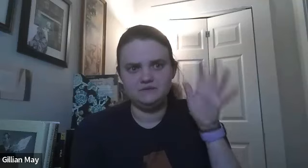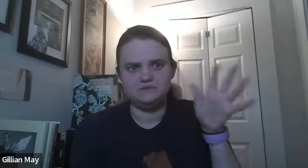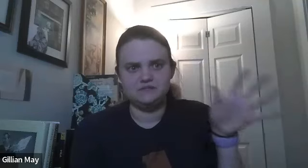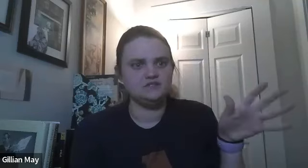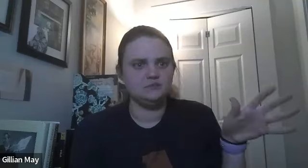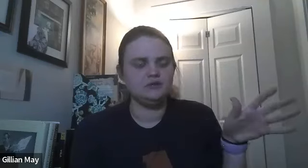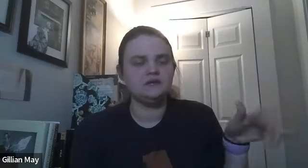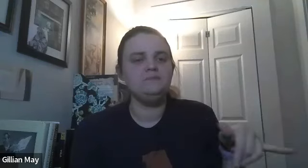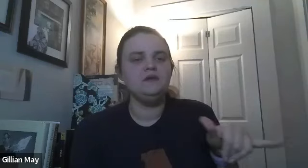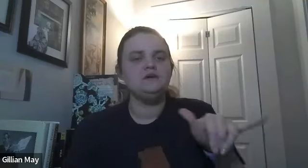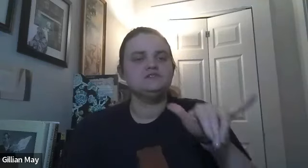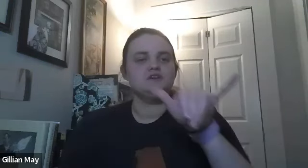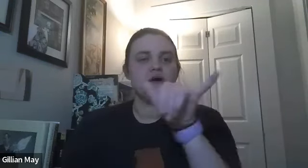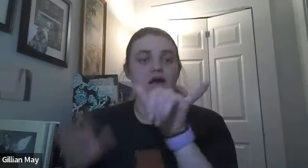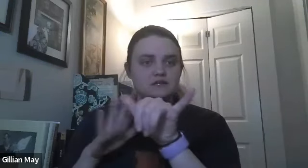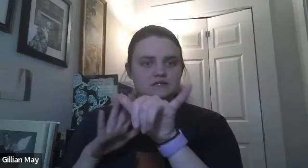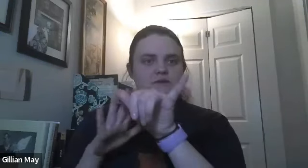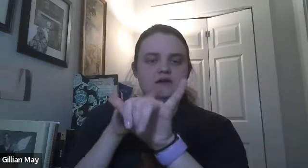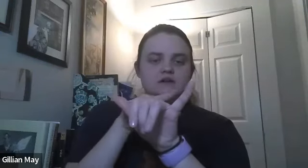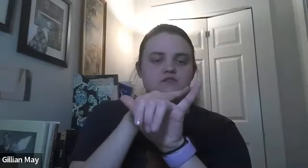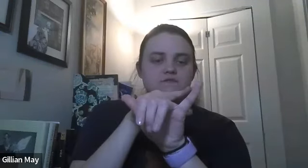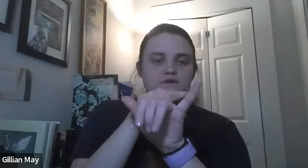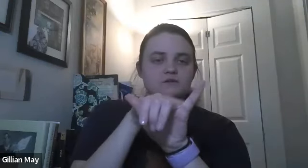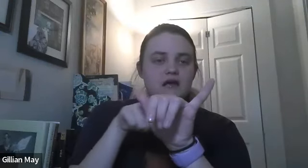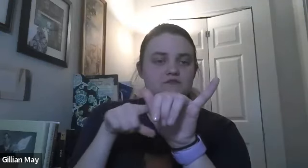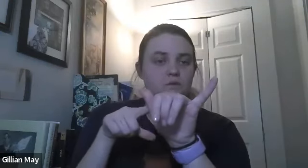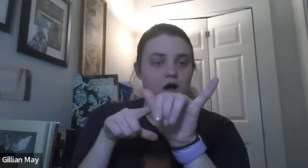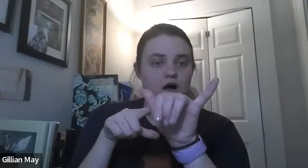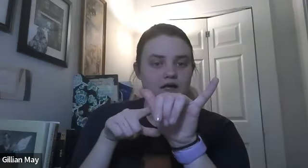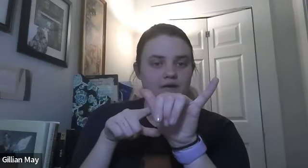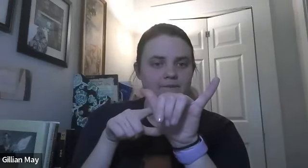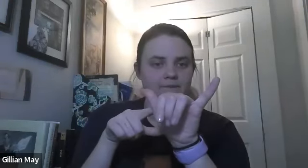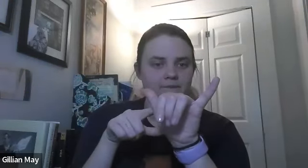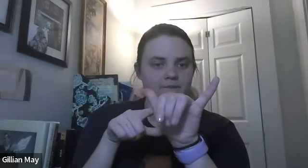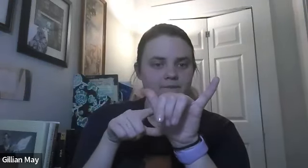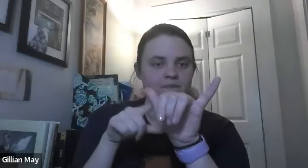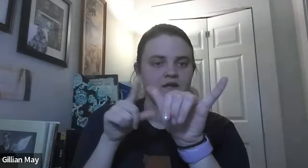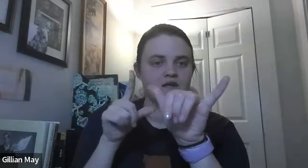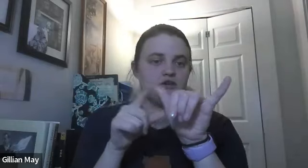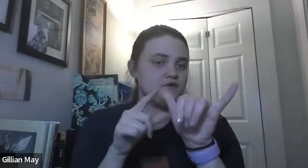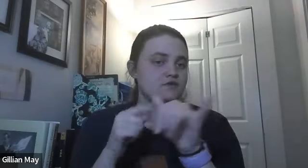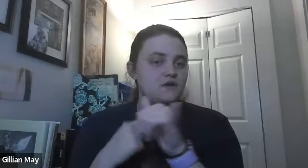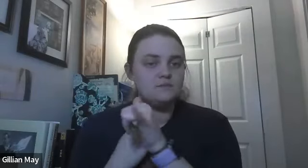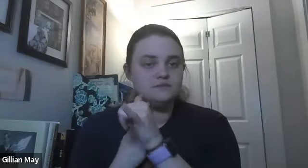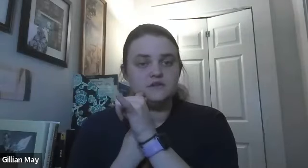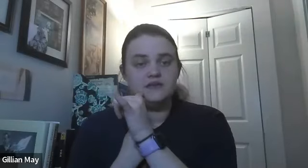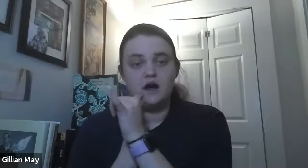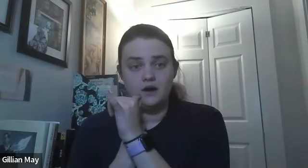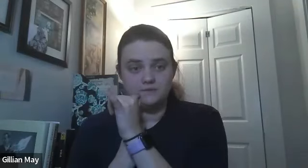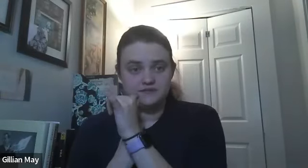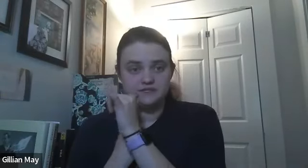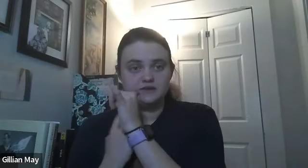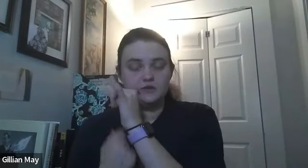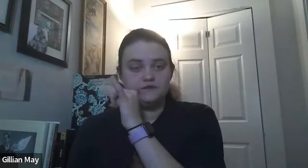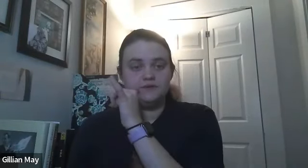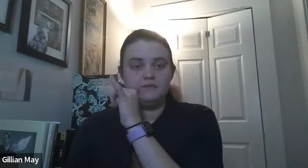was misinterpreted. So, and I'll explain that. So the first one I have is a Y, and you're going to have your thumb start on the opposite corner of your